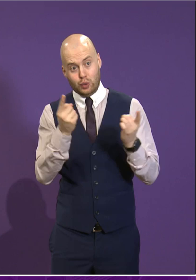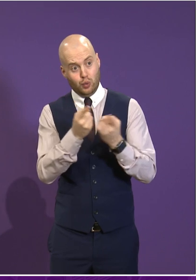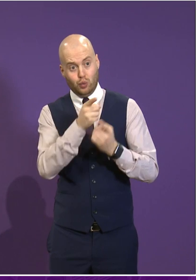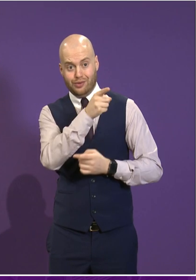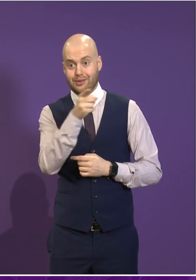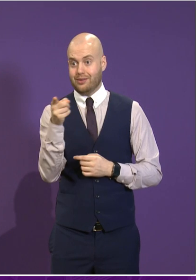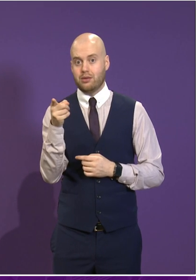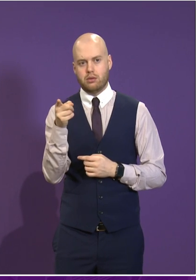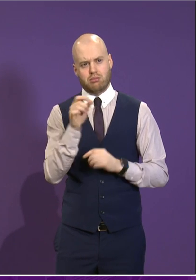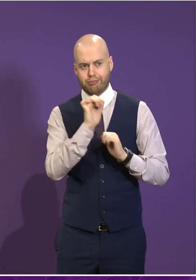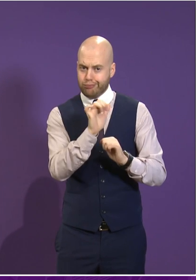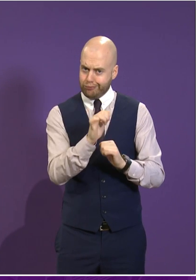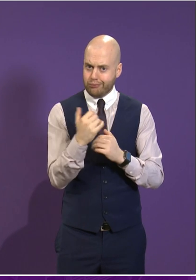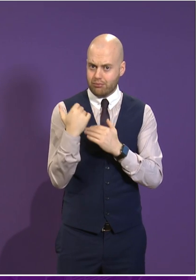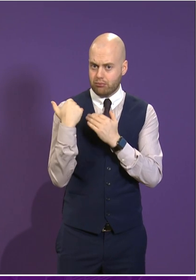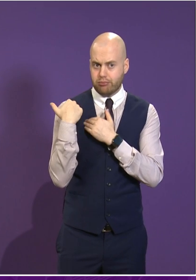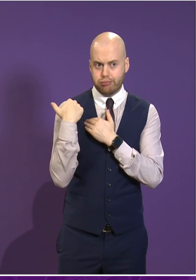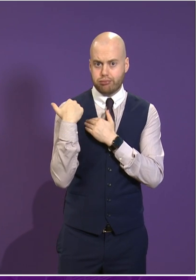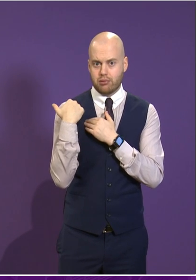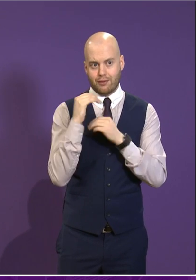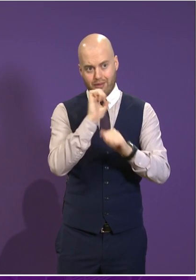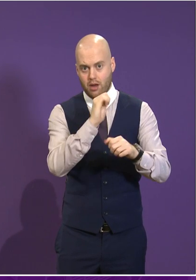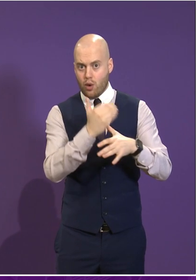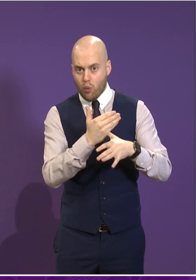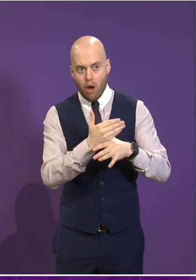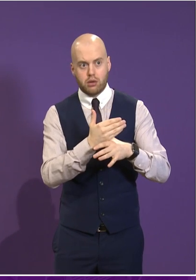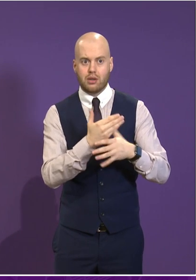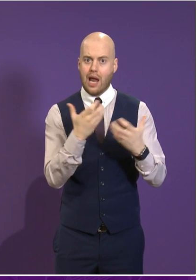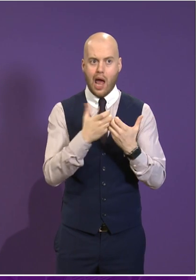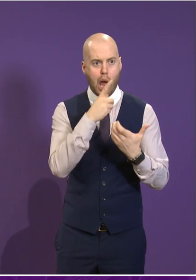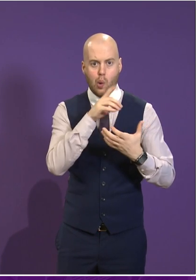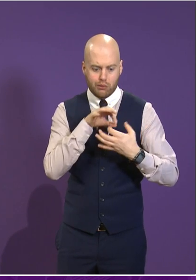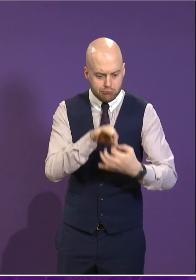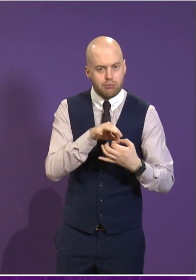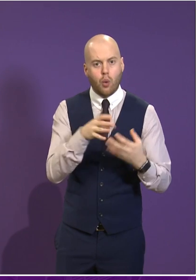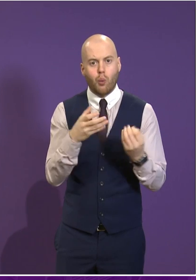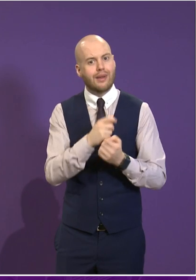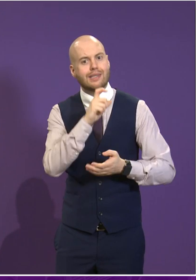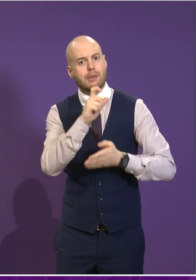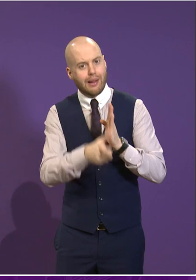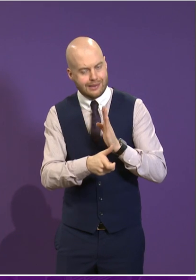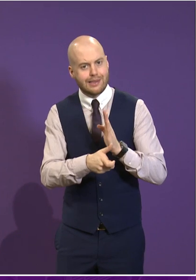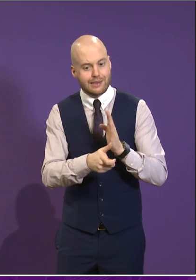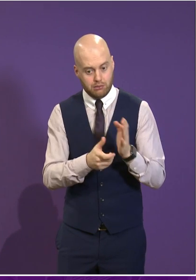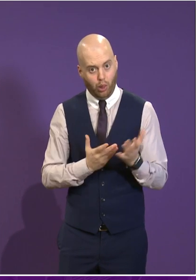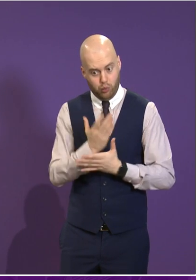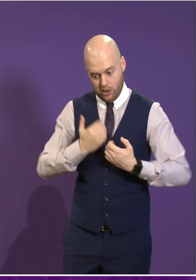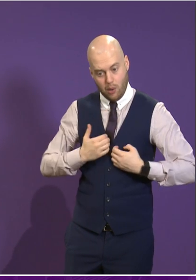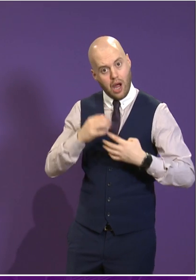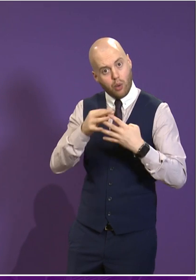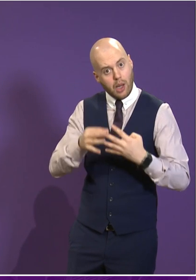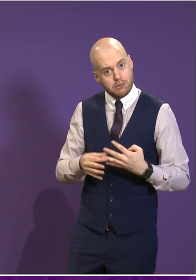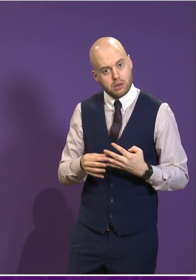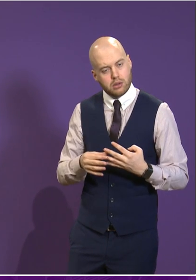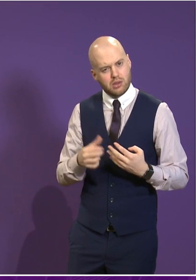accountable for what they're doing on disability through the outcome agreements,